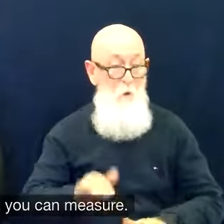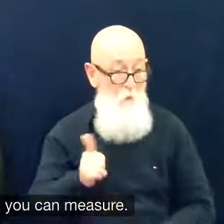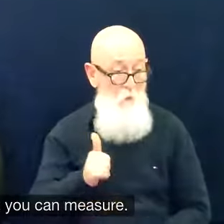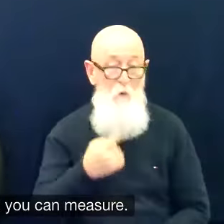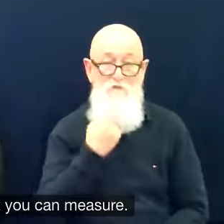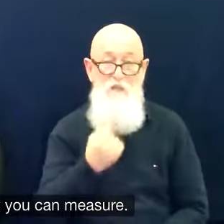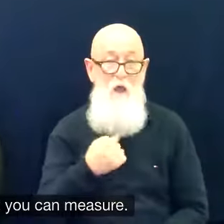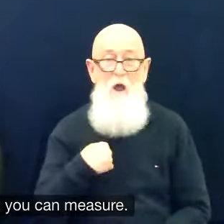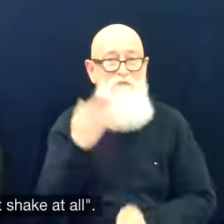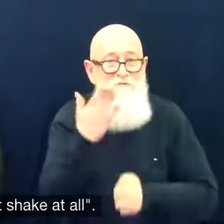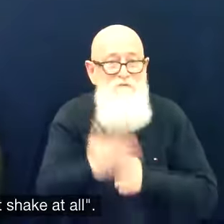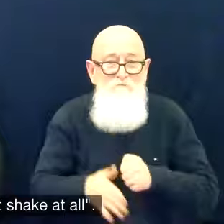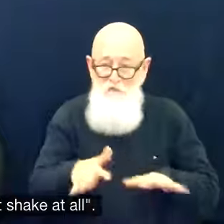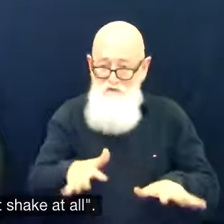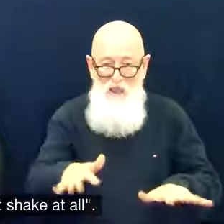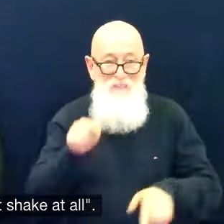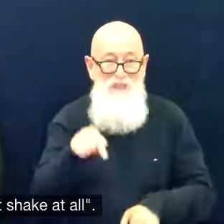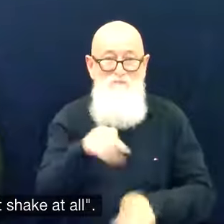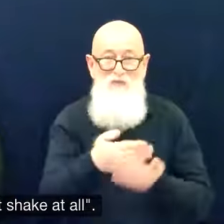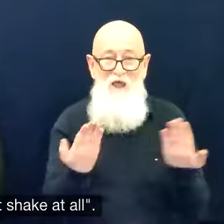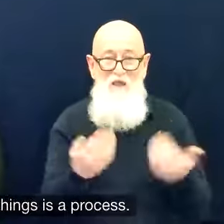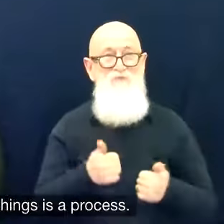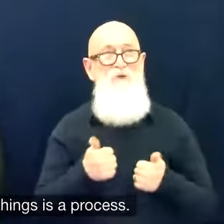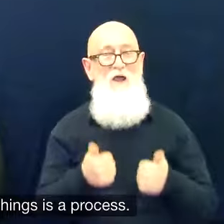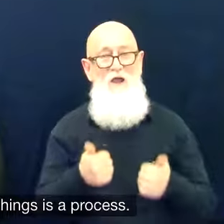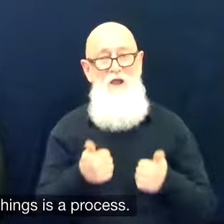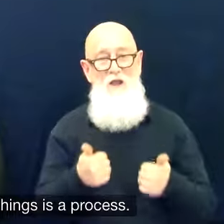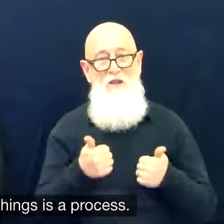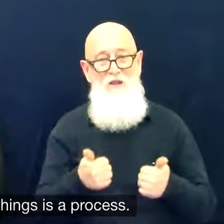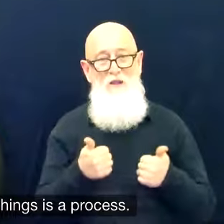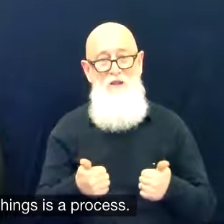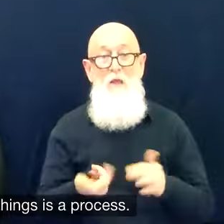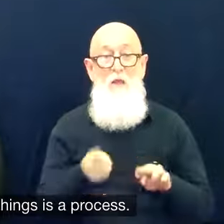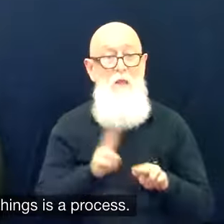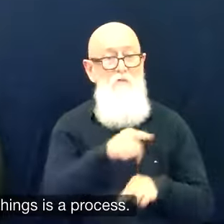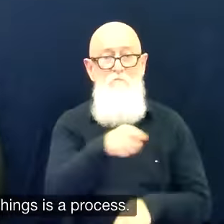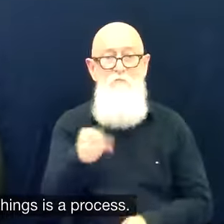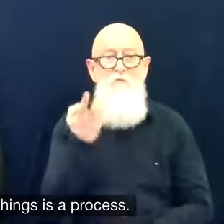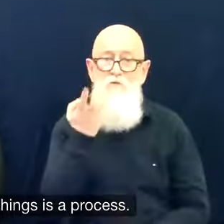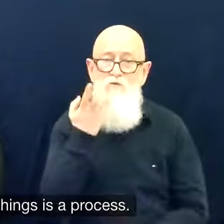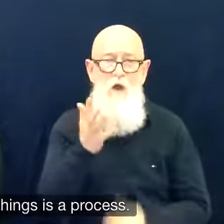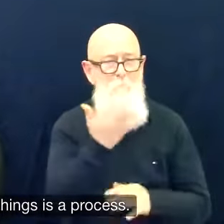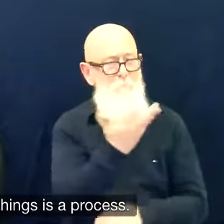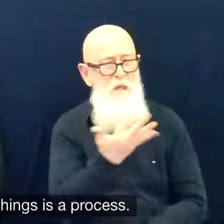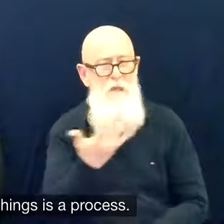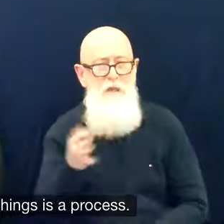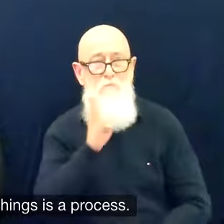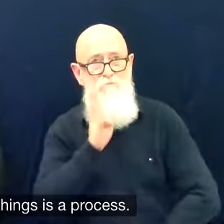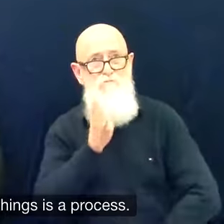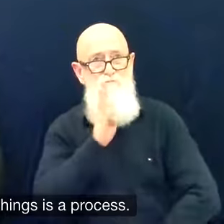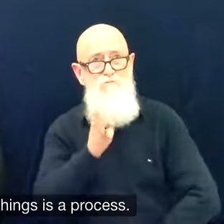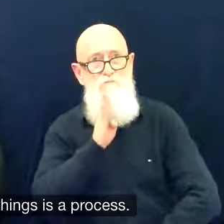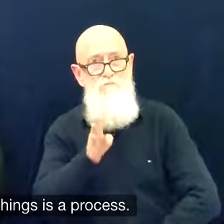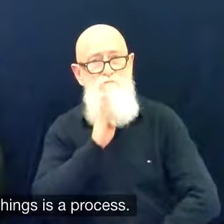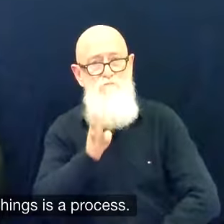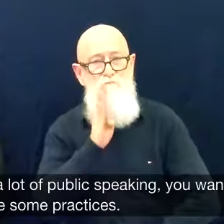things are a process. So if you're wanting to be doing a lot of public speaking, you want to start to have some practices.